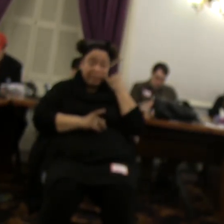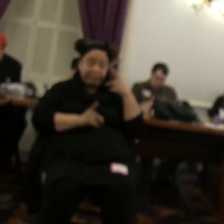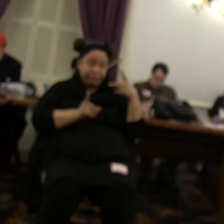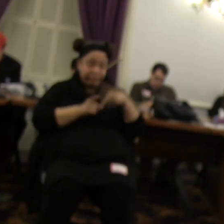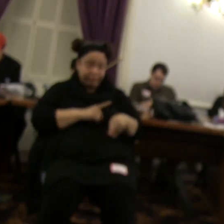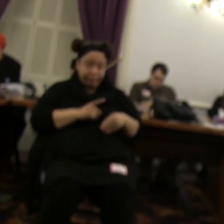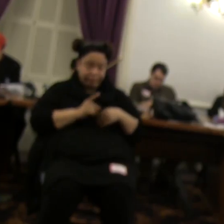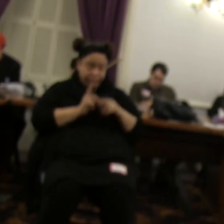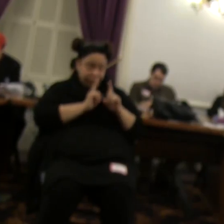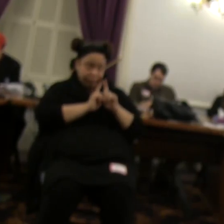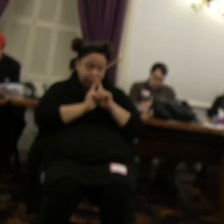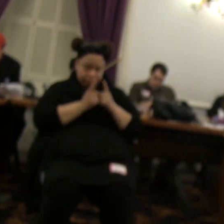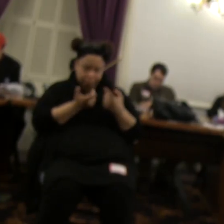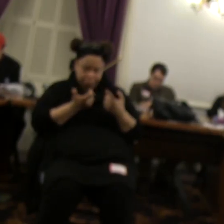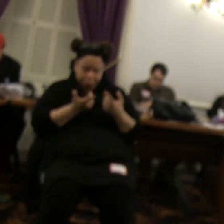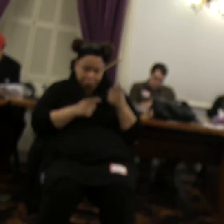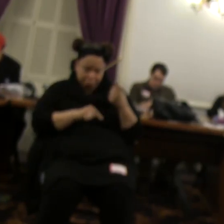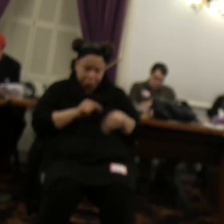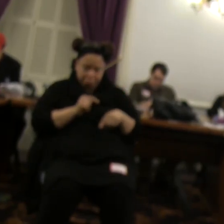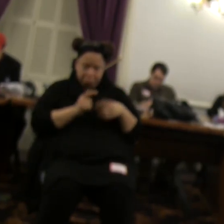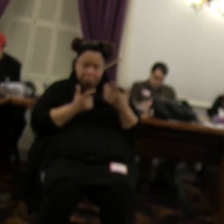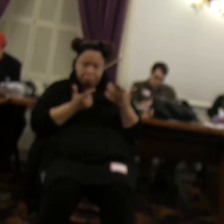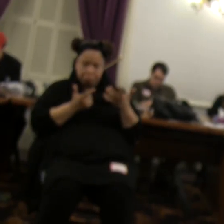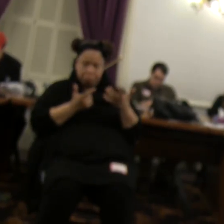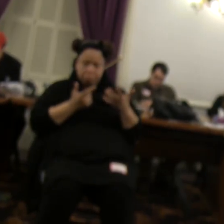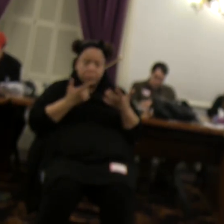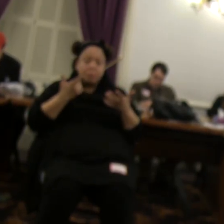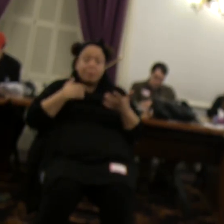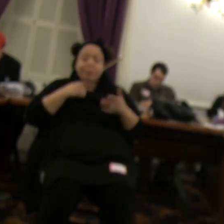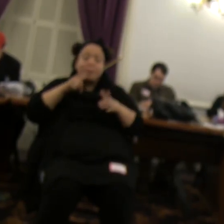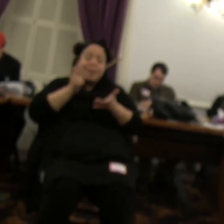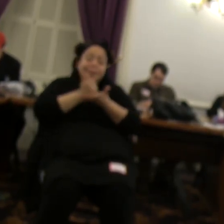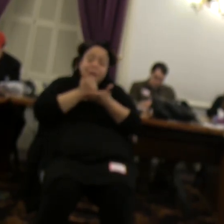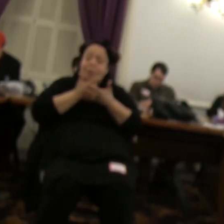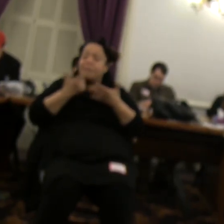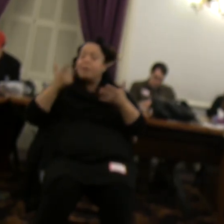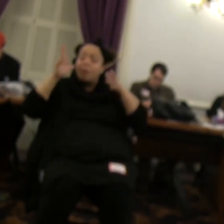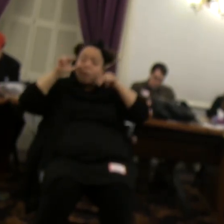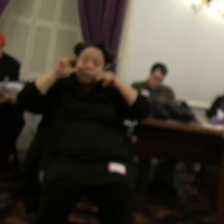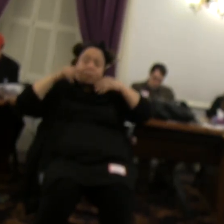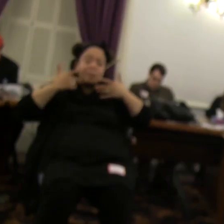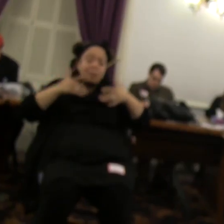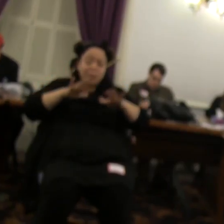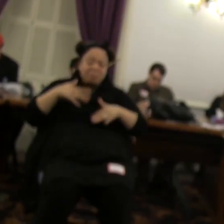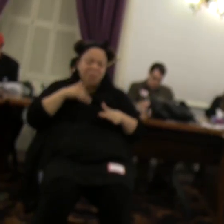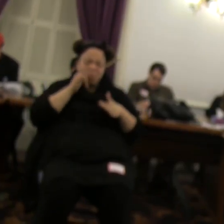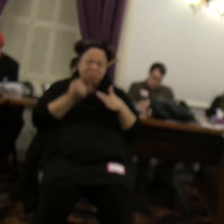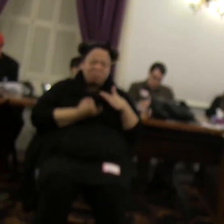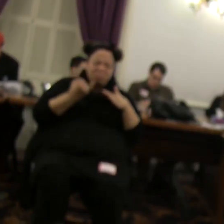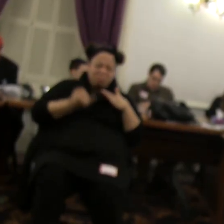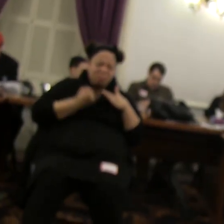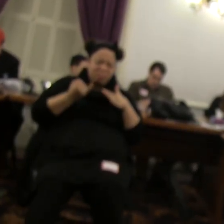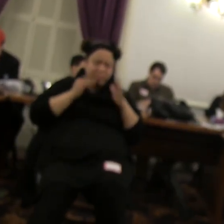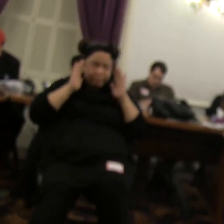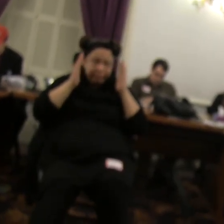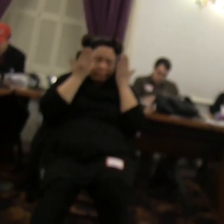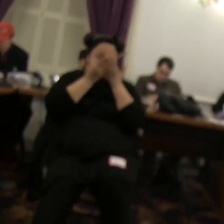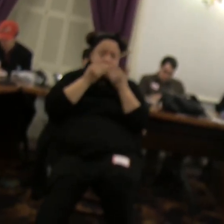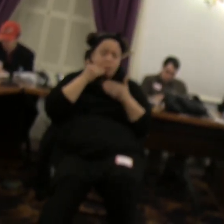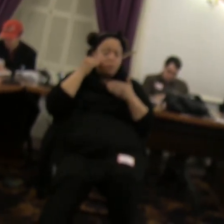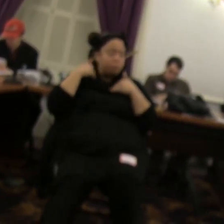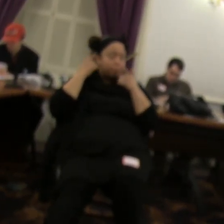your example first. The first example was that someone who's receiving community support wouldn't be able to get to